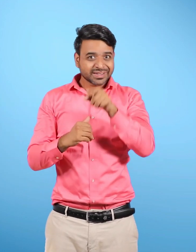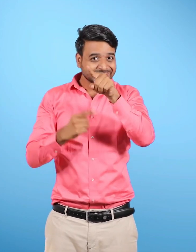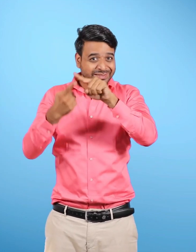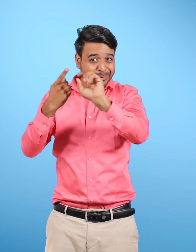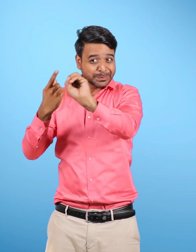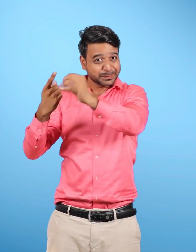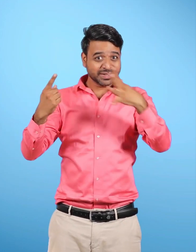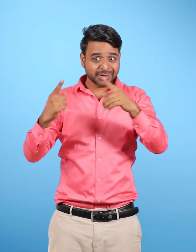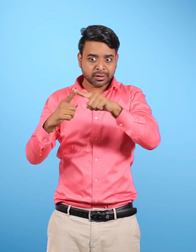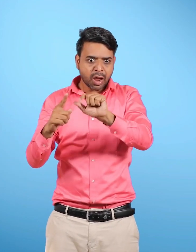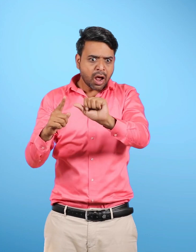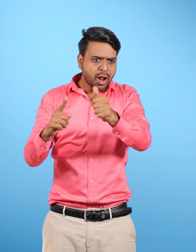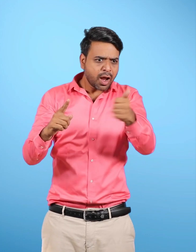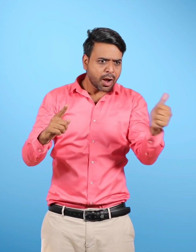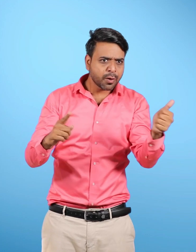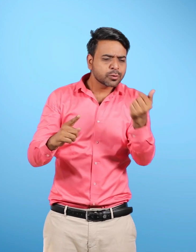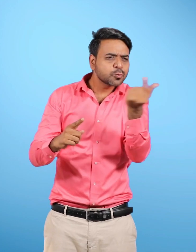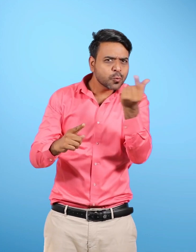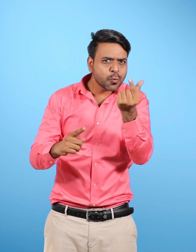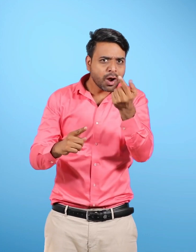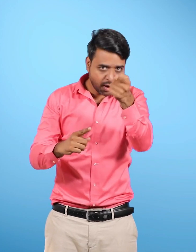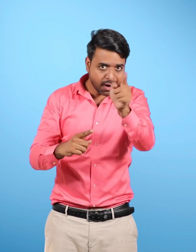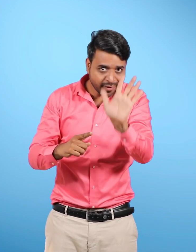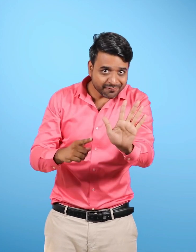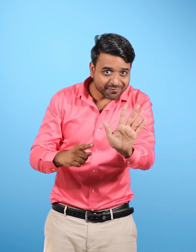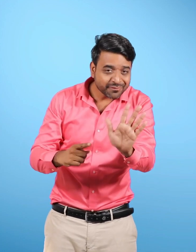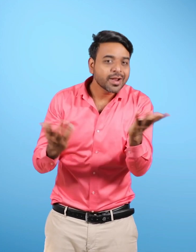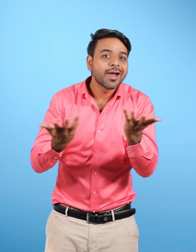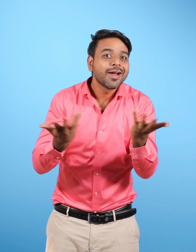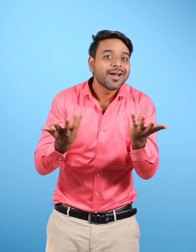What are other purposes for which you use electricity?